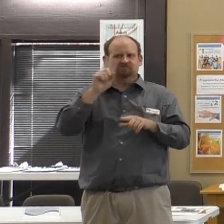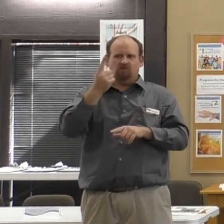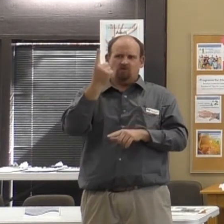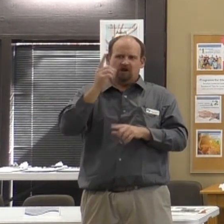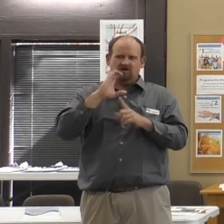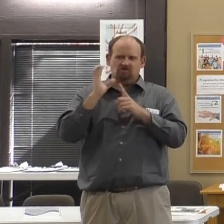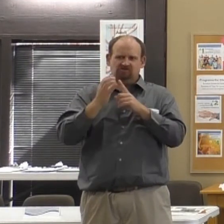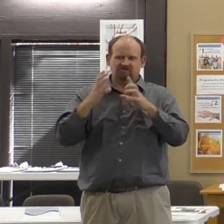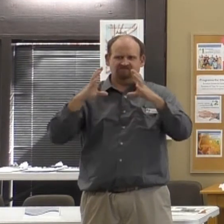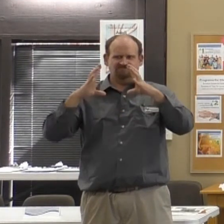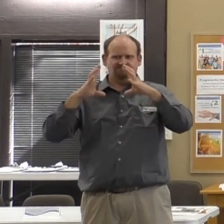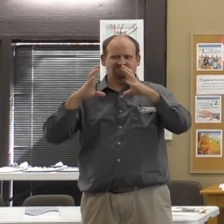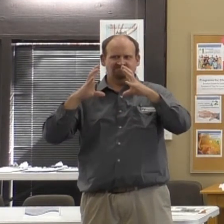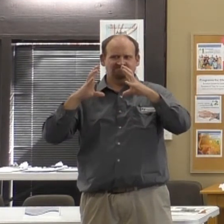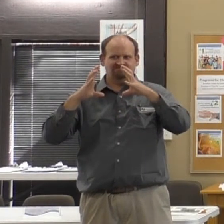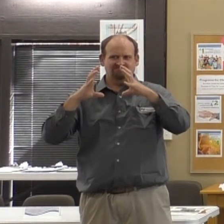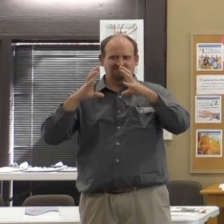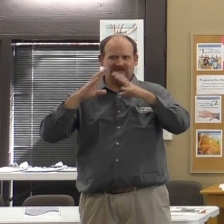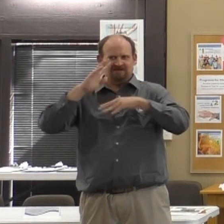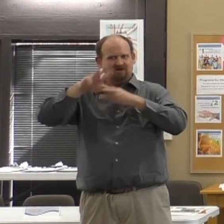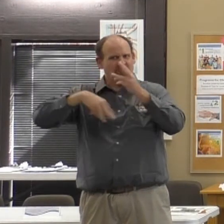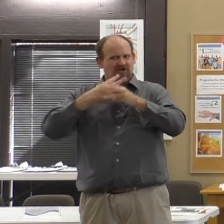their own sign language.